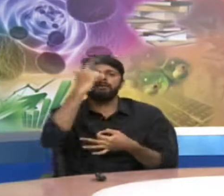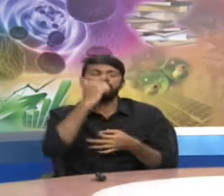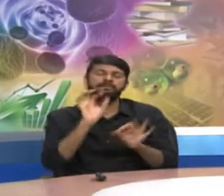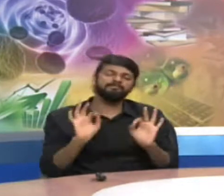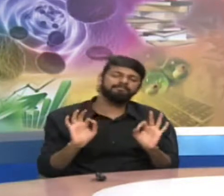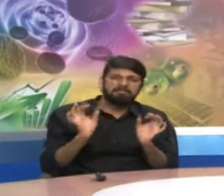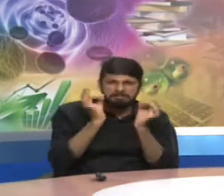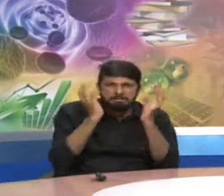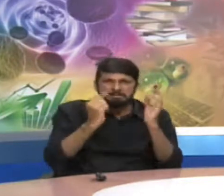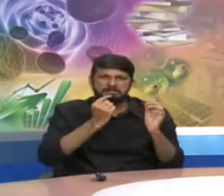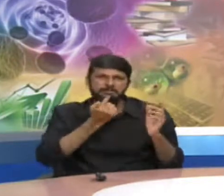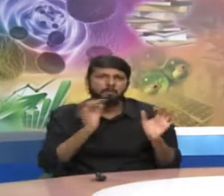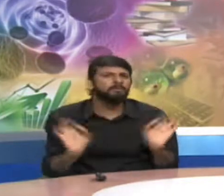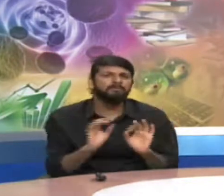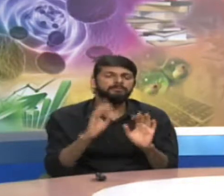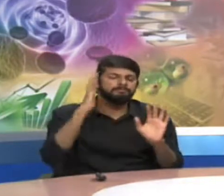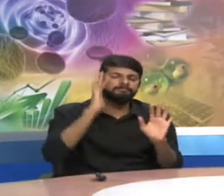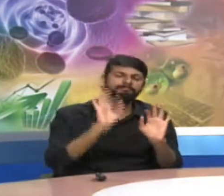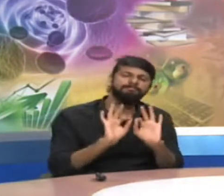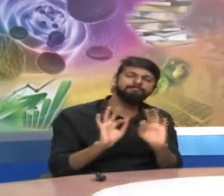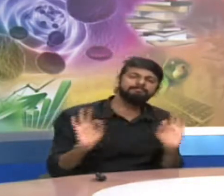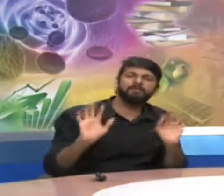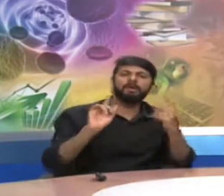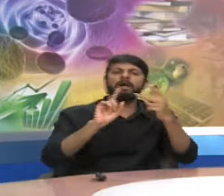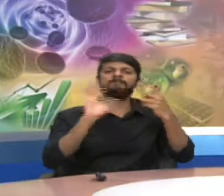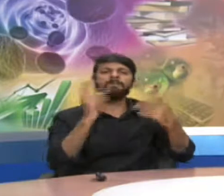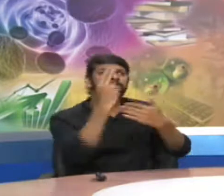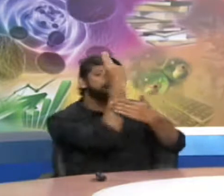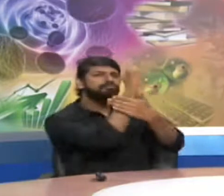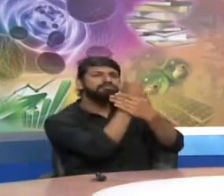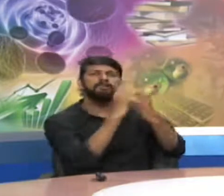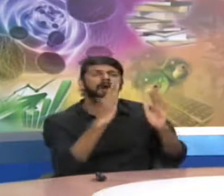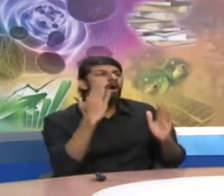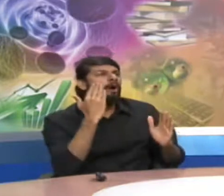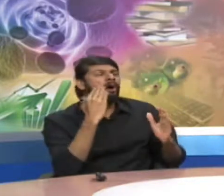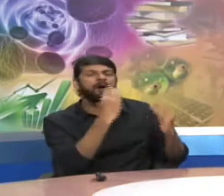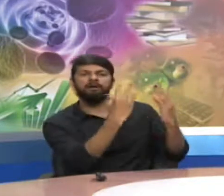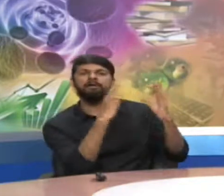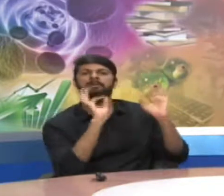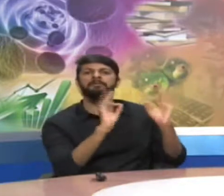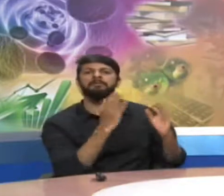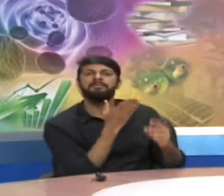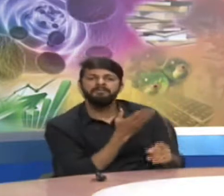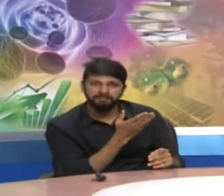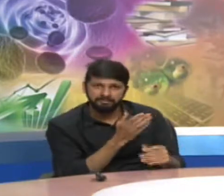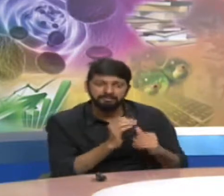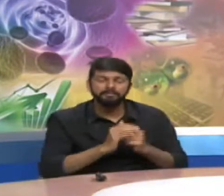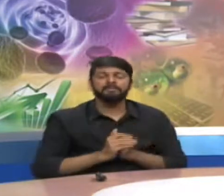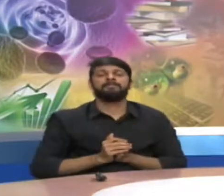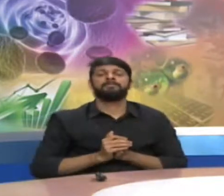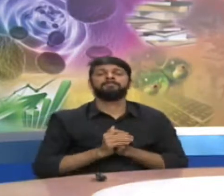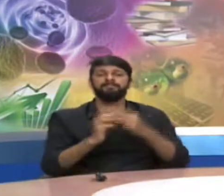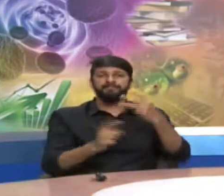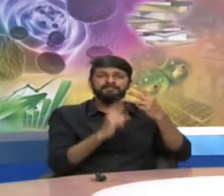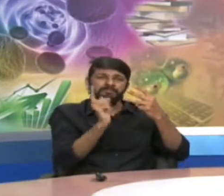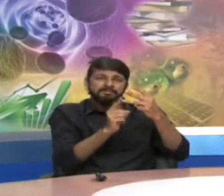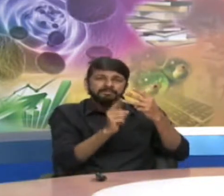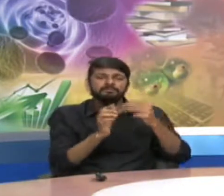should be painted. It could be sadness, it could be happy, it could be peace.